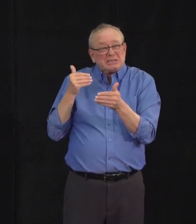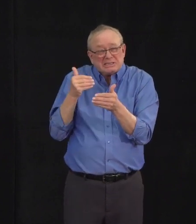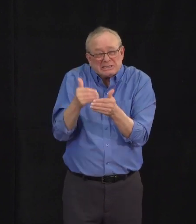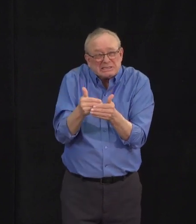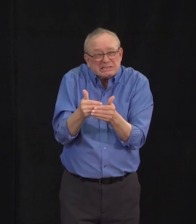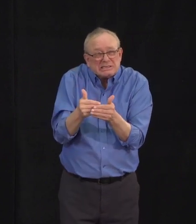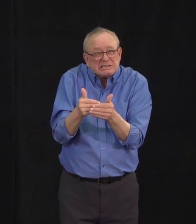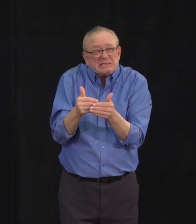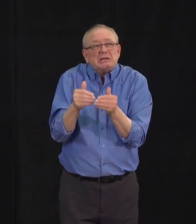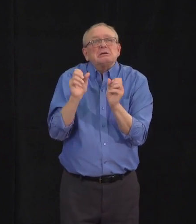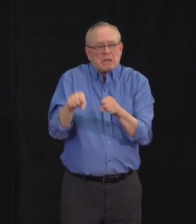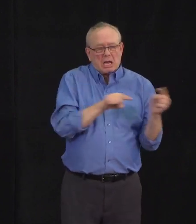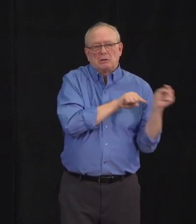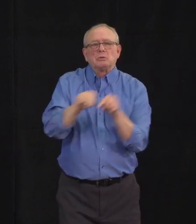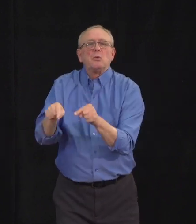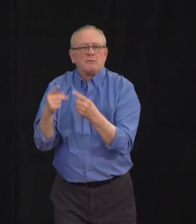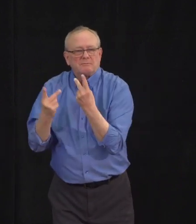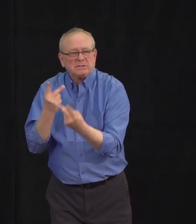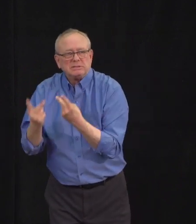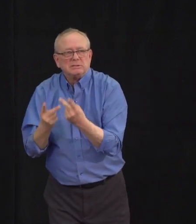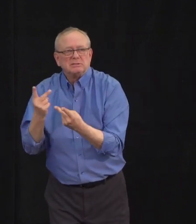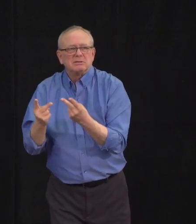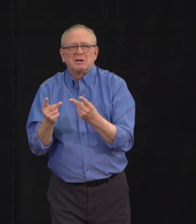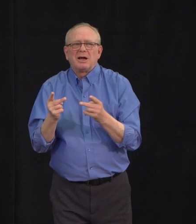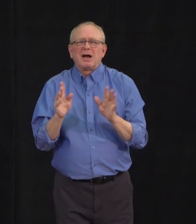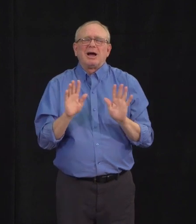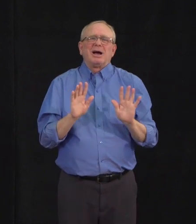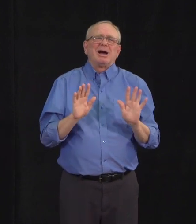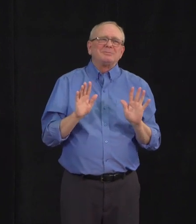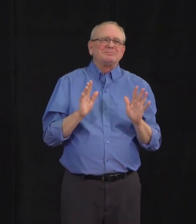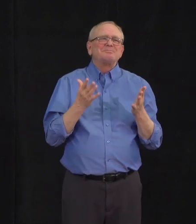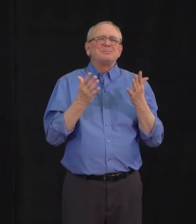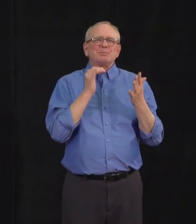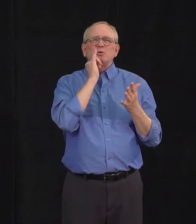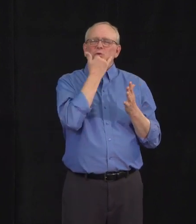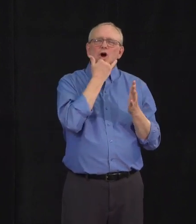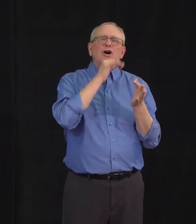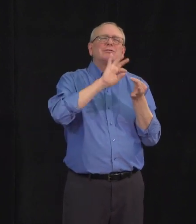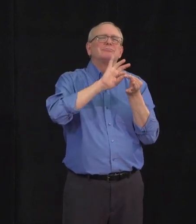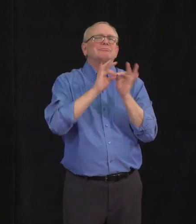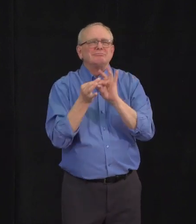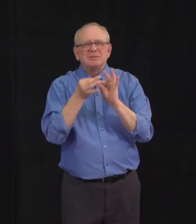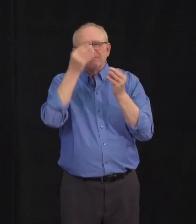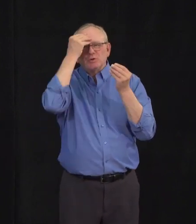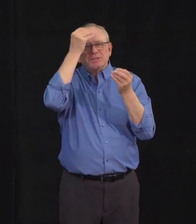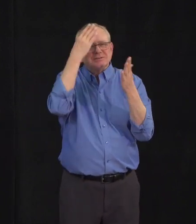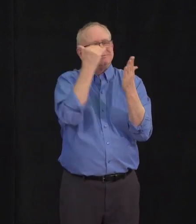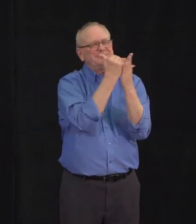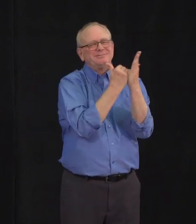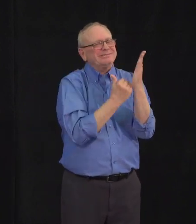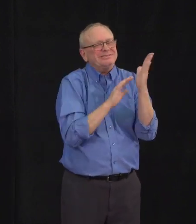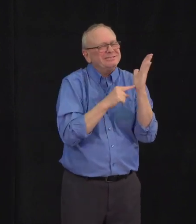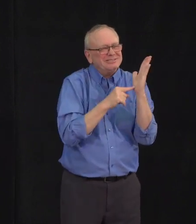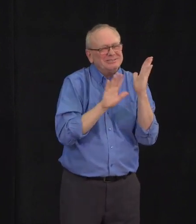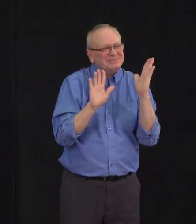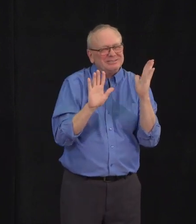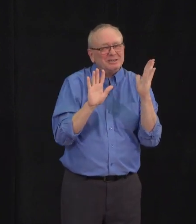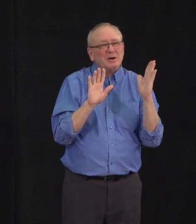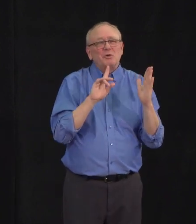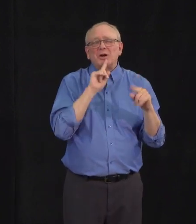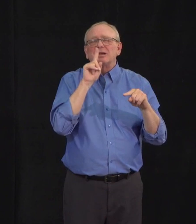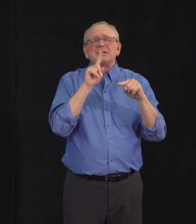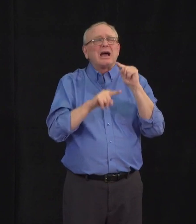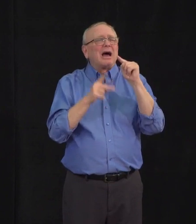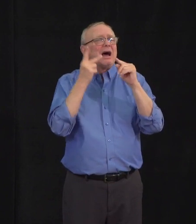difficult because it's difficult to predict when someone will pass away. And so if you're trying to target a